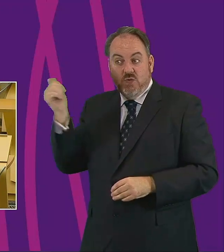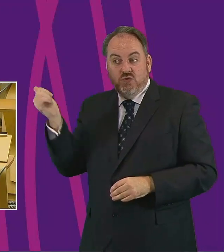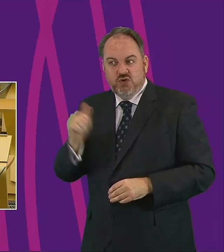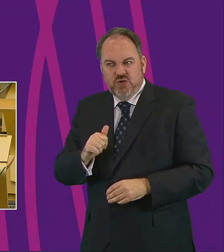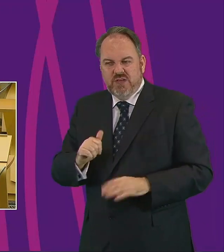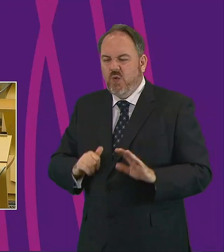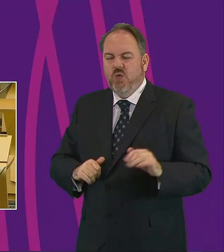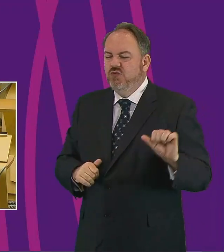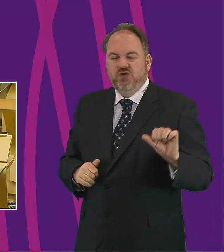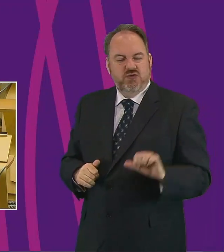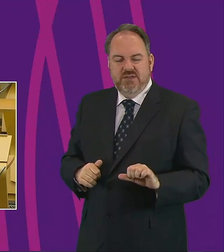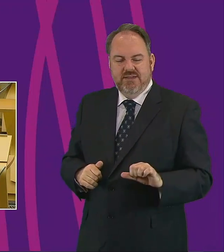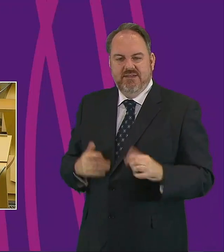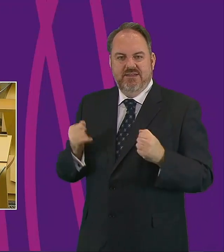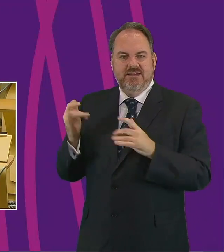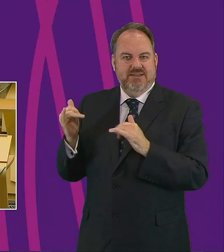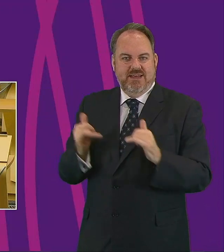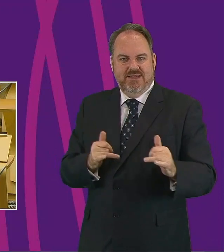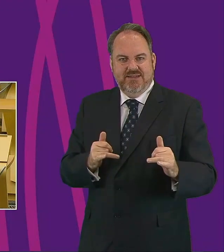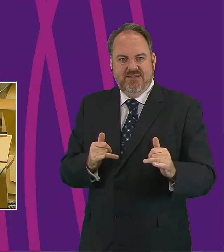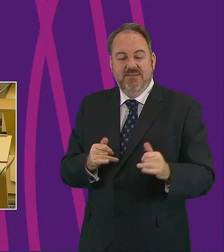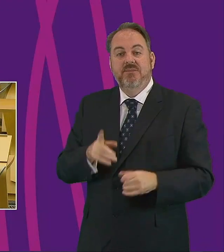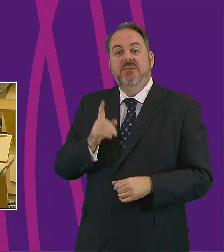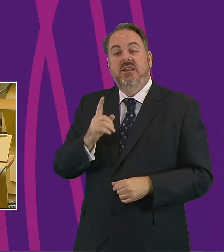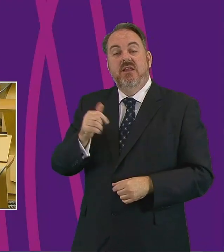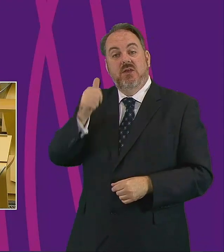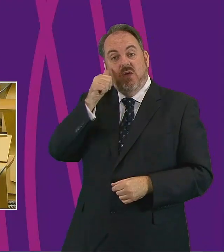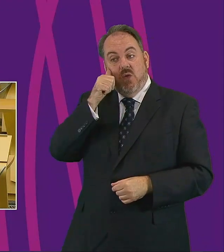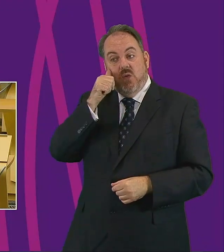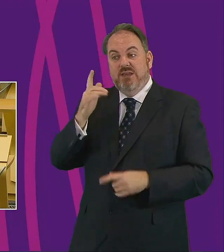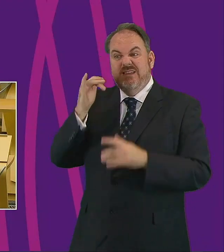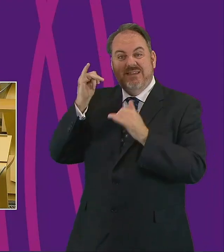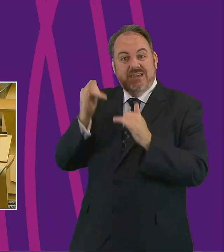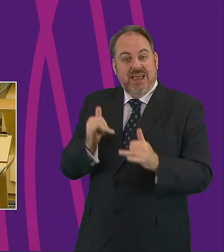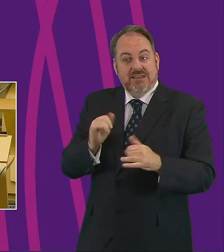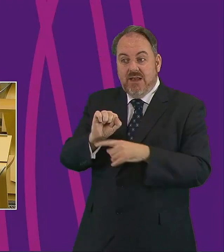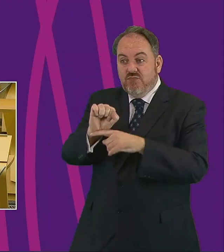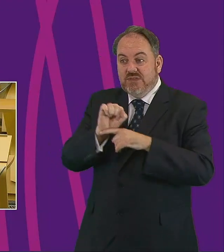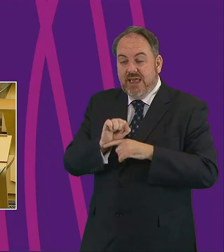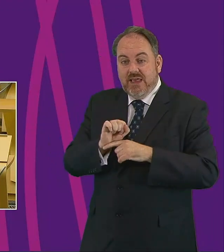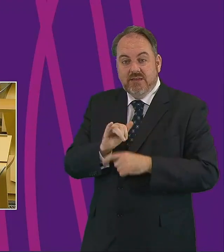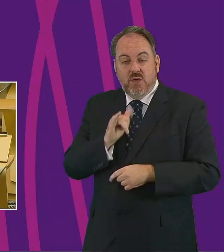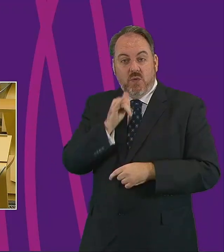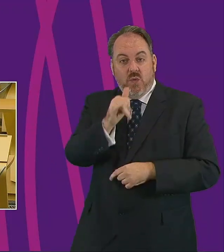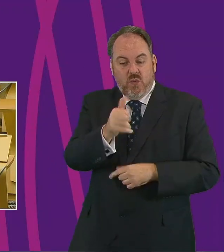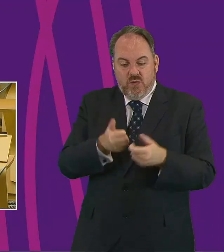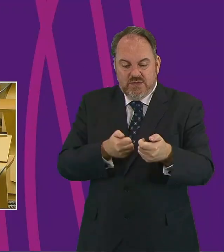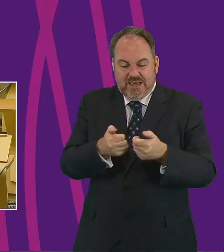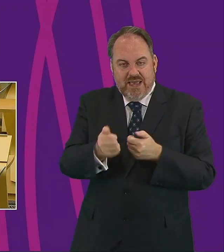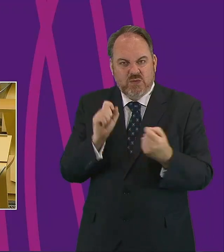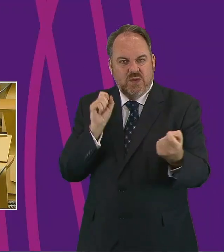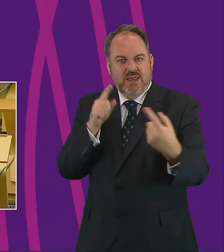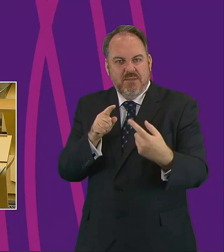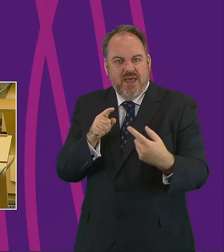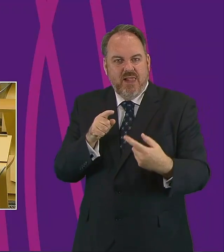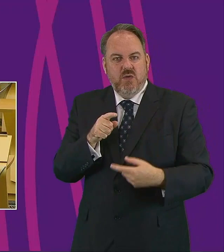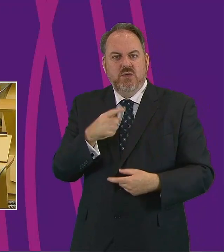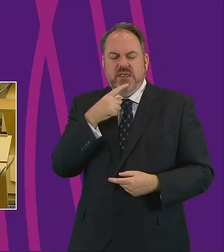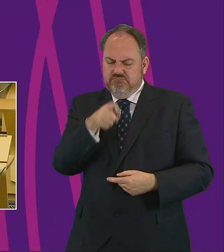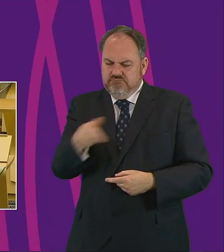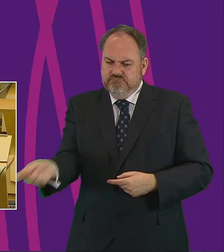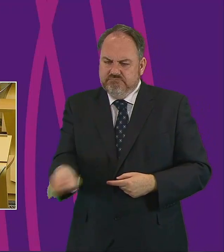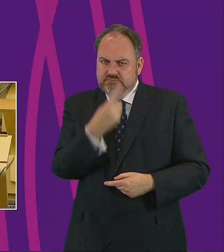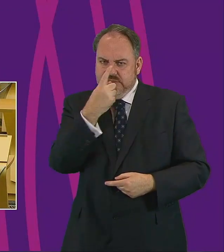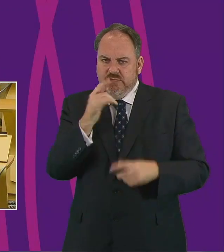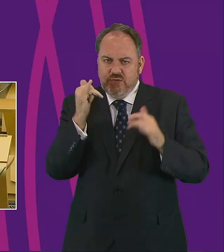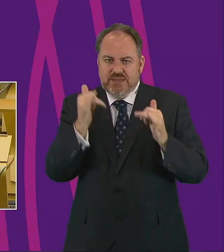shouldn't. And in short, there are some exceptions to this. If Test and Protect contacts you, and even though you don't have symptoms, if it advises you to get a test, you should get a